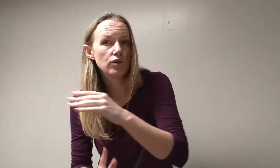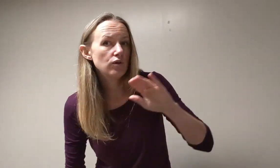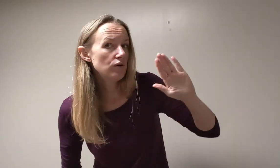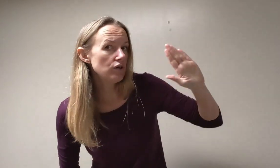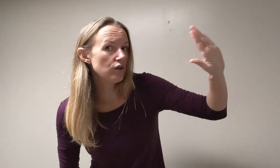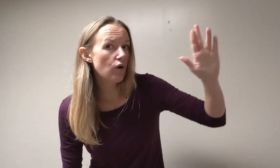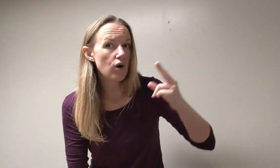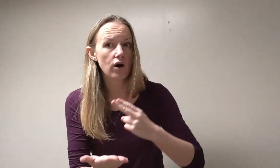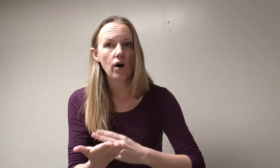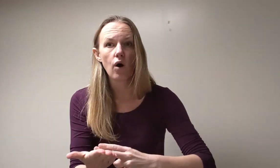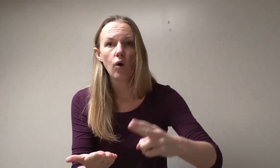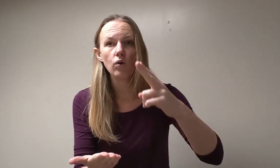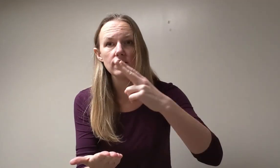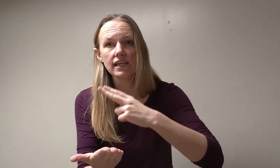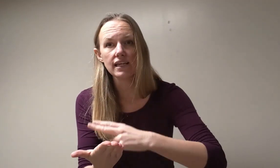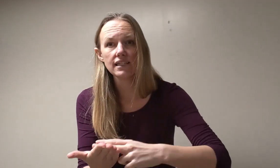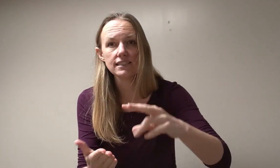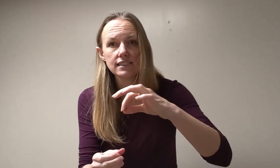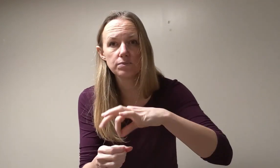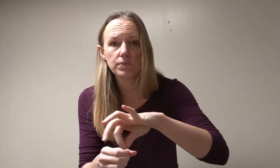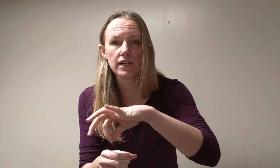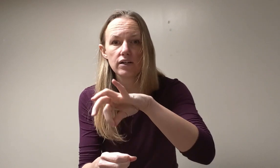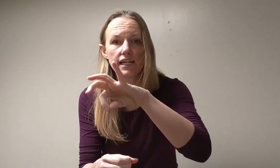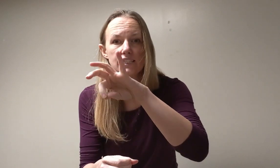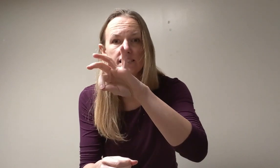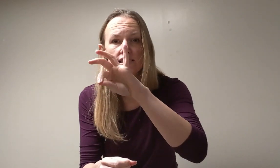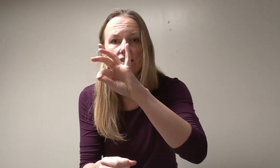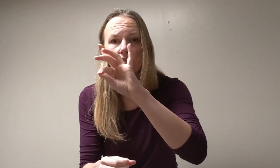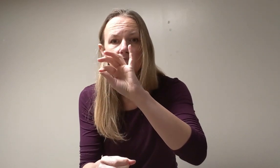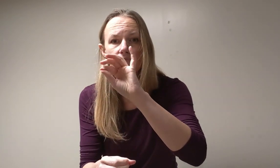through your Holy Spirit,